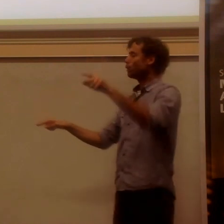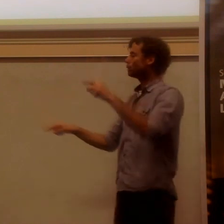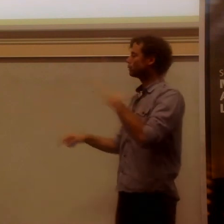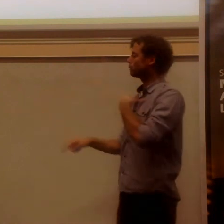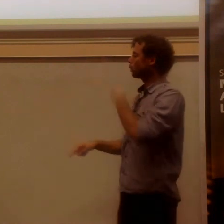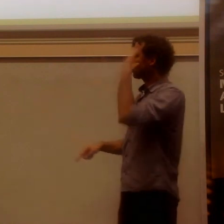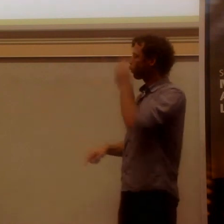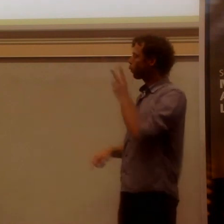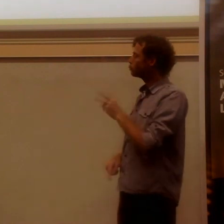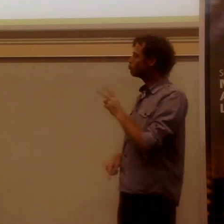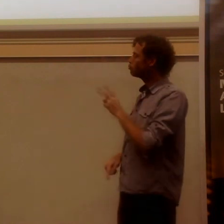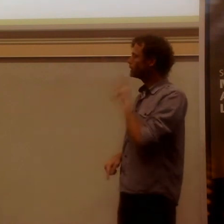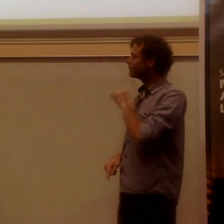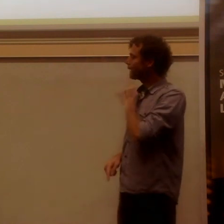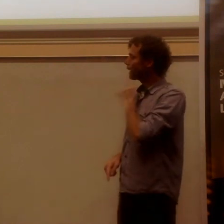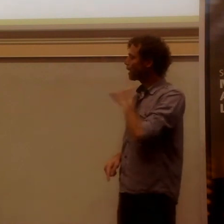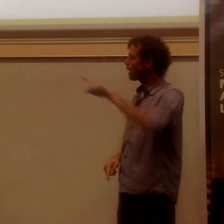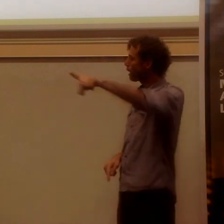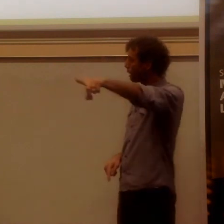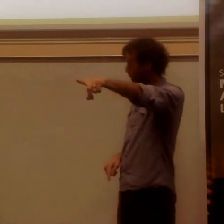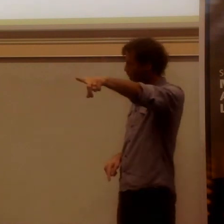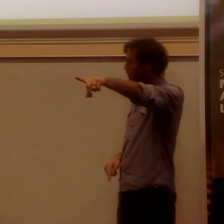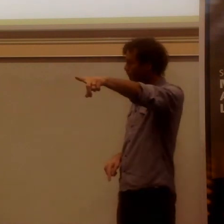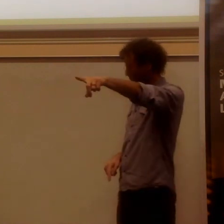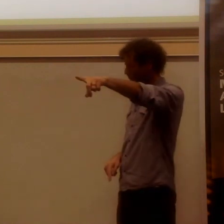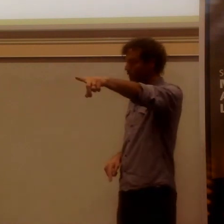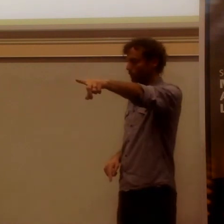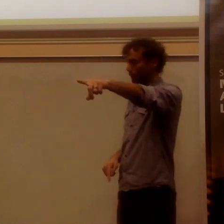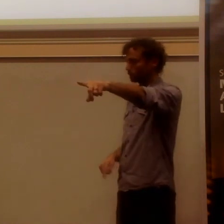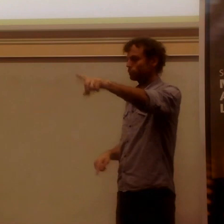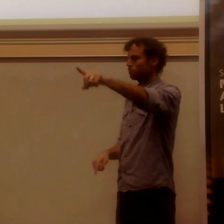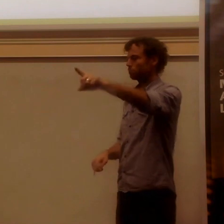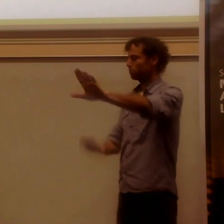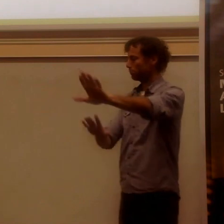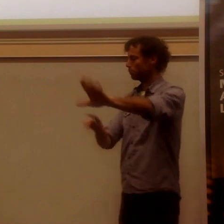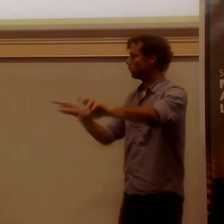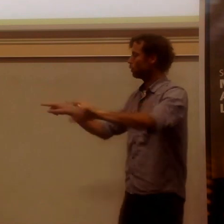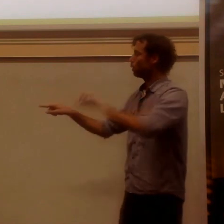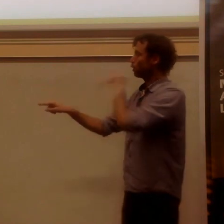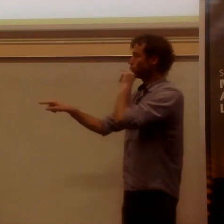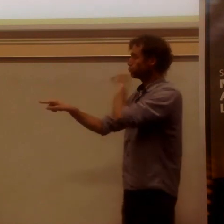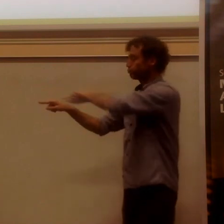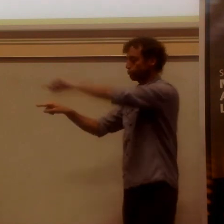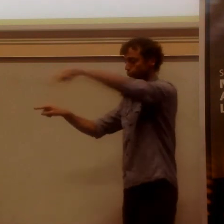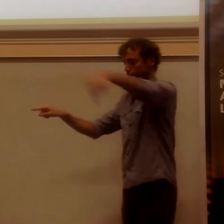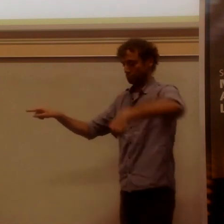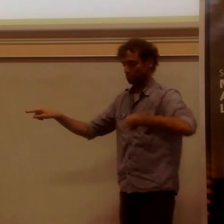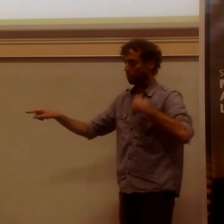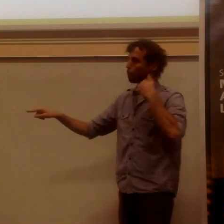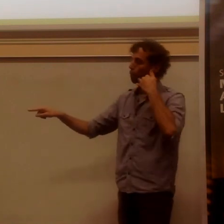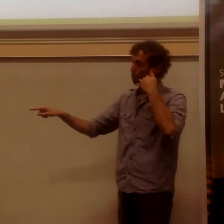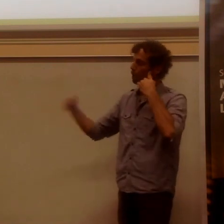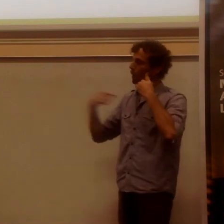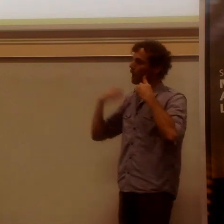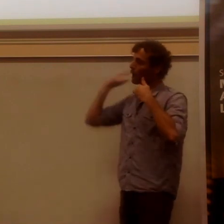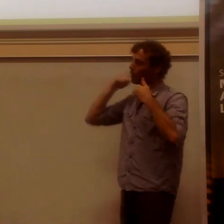and then there's the relay operator, which is called a re-speaker. They don't need to do anything. When you're speaking, that goes directly through to the MEP